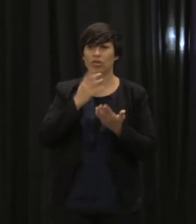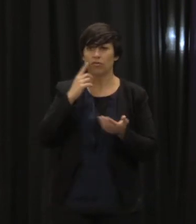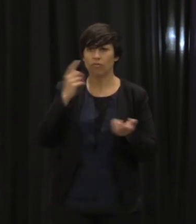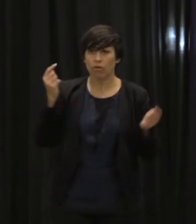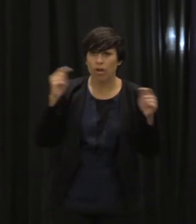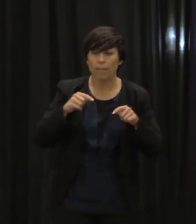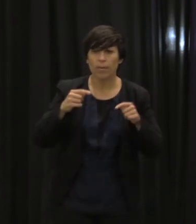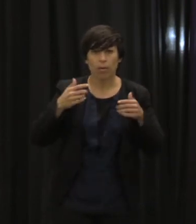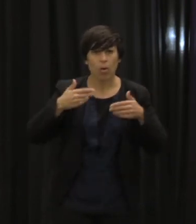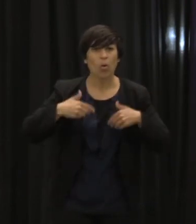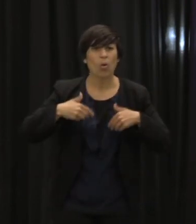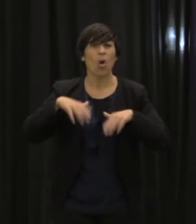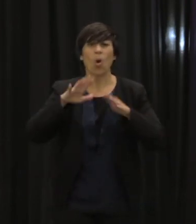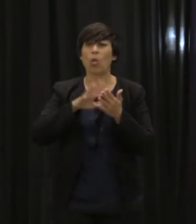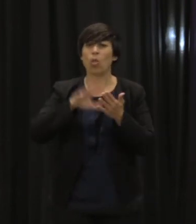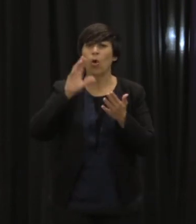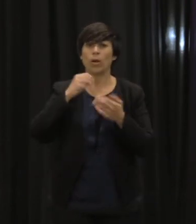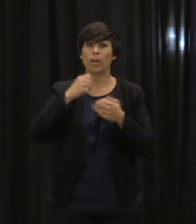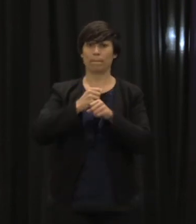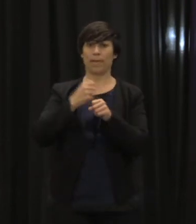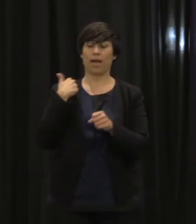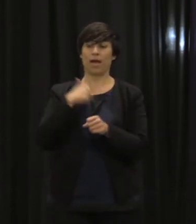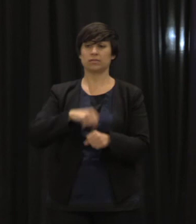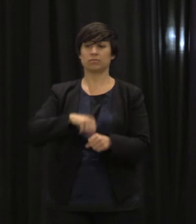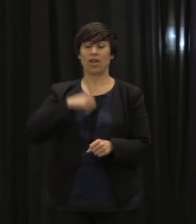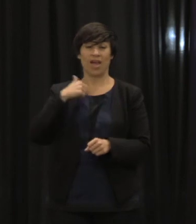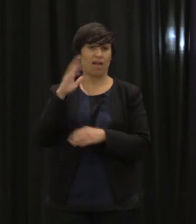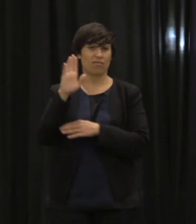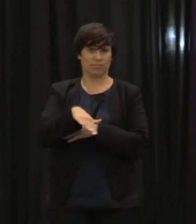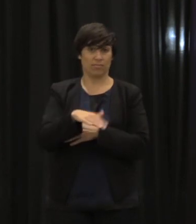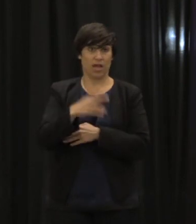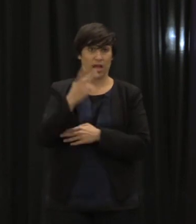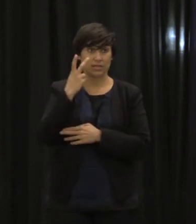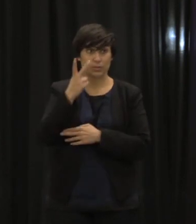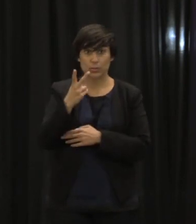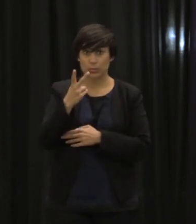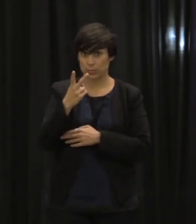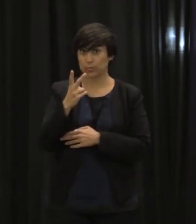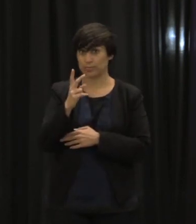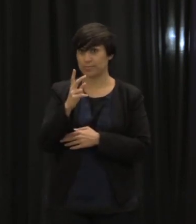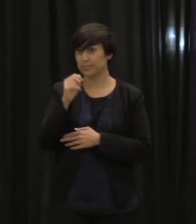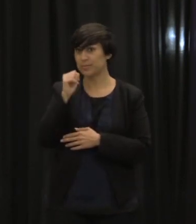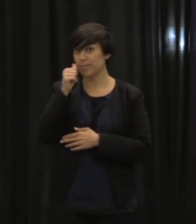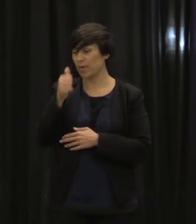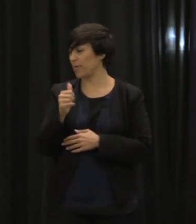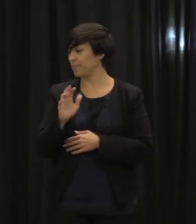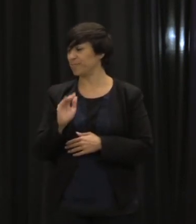Go learn things. Make us proud. Have a great rest of the day, and I'll see you tomorrow for brunch.